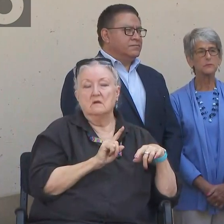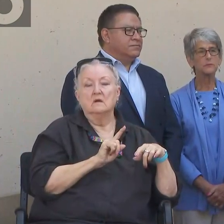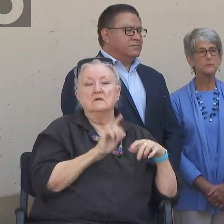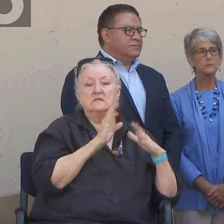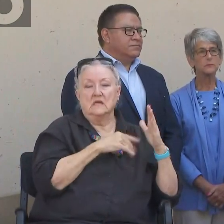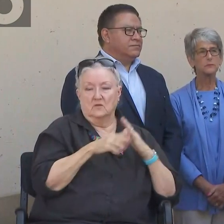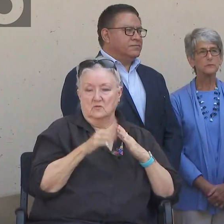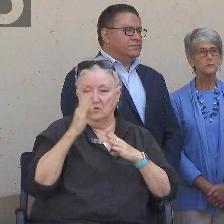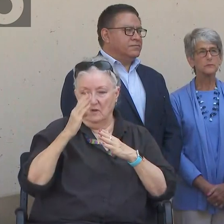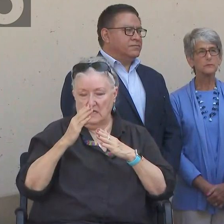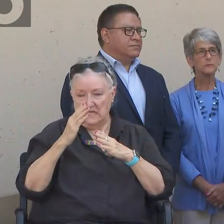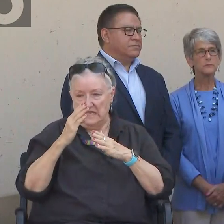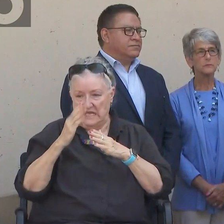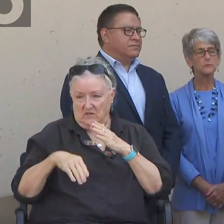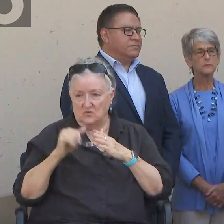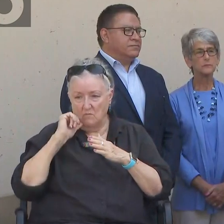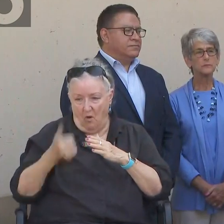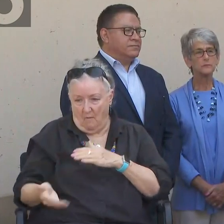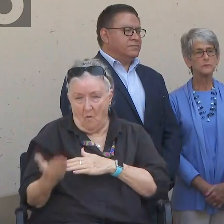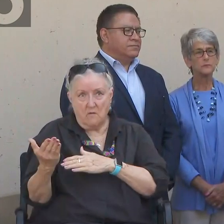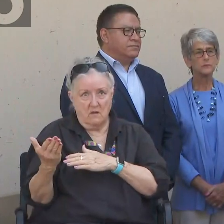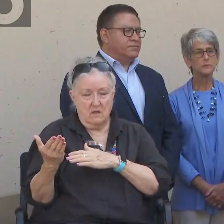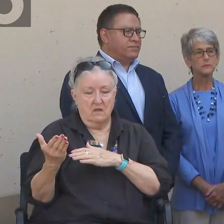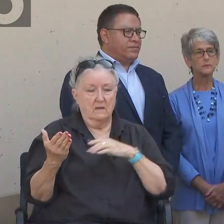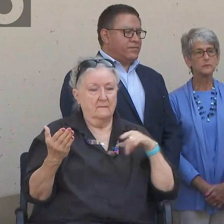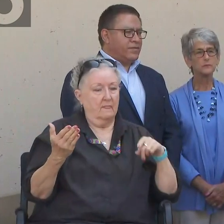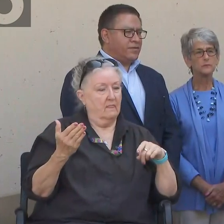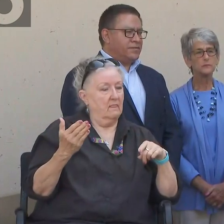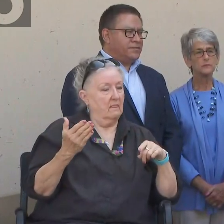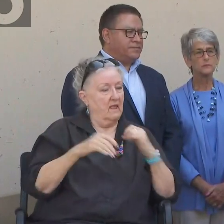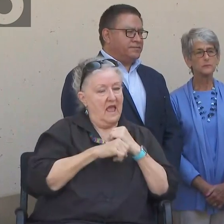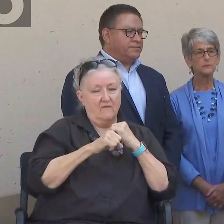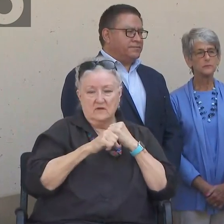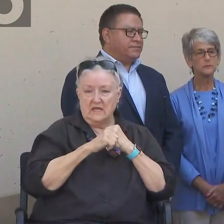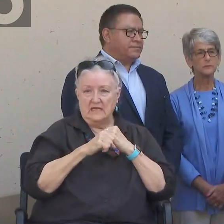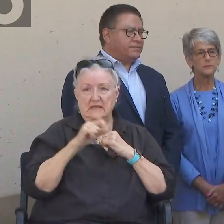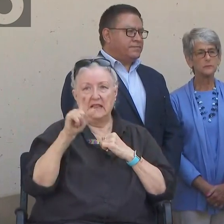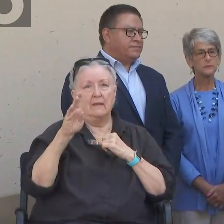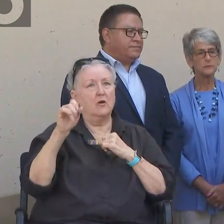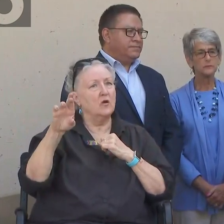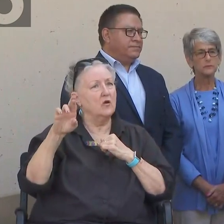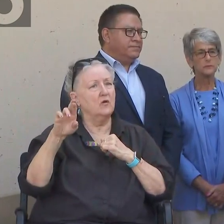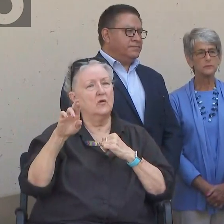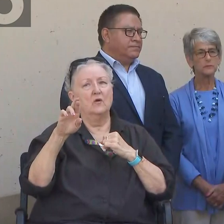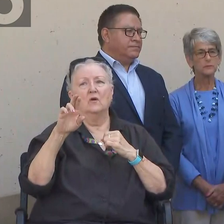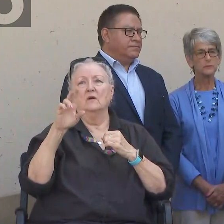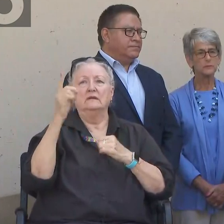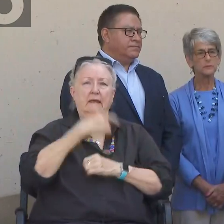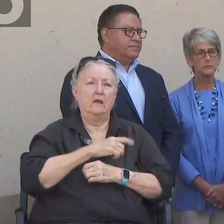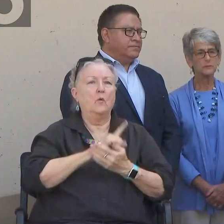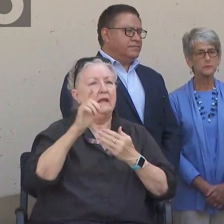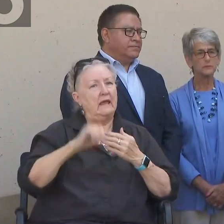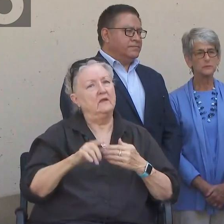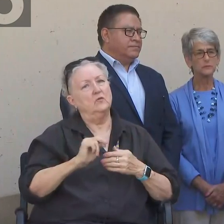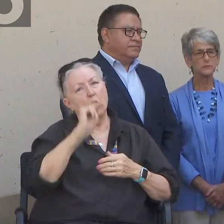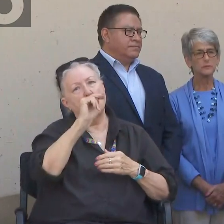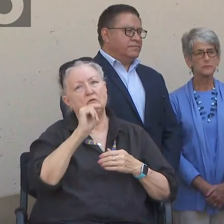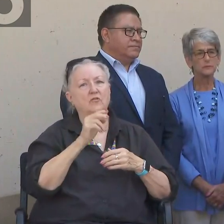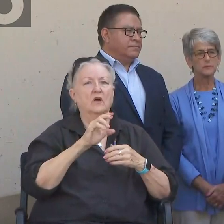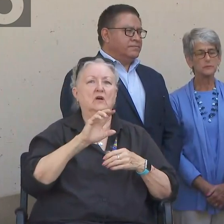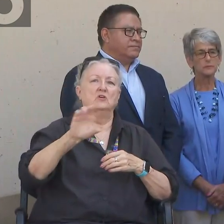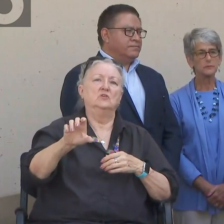to end tomorrow morning. It was advertised as a Labor Day weekend North Channel Islands dive